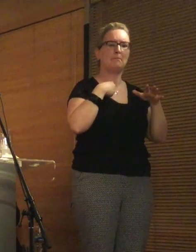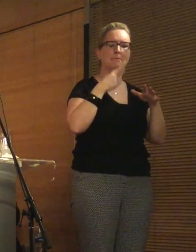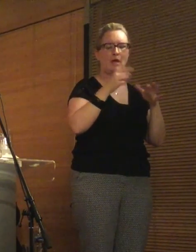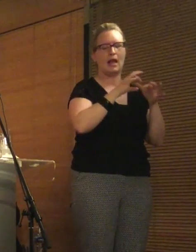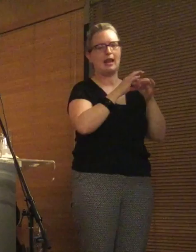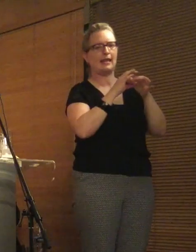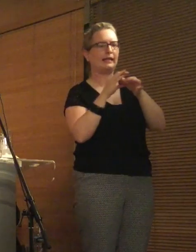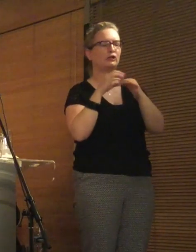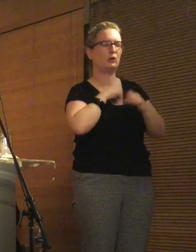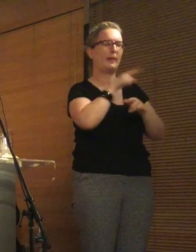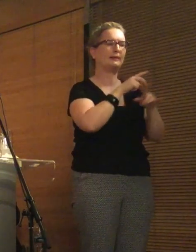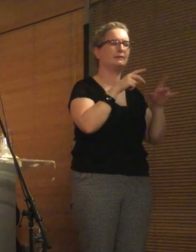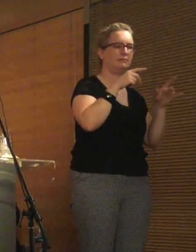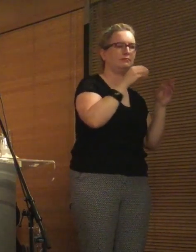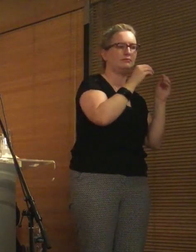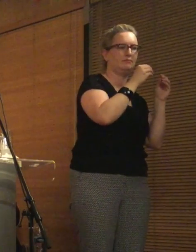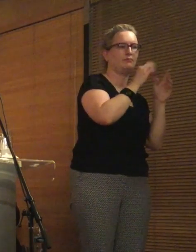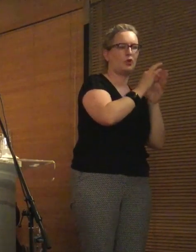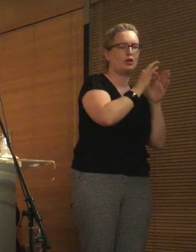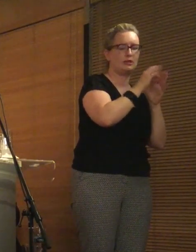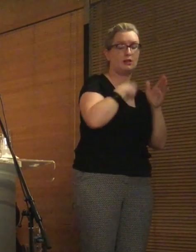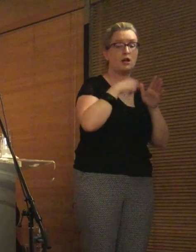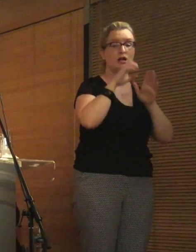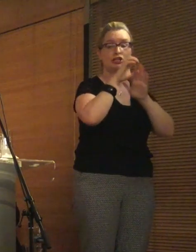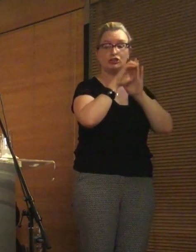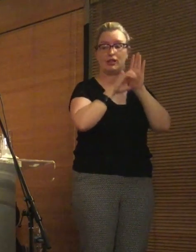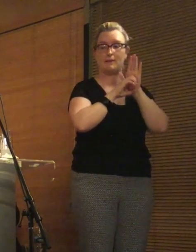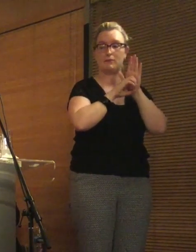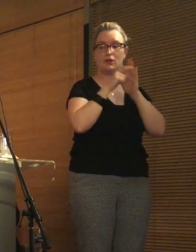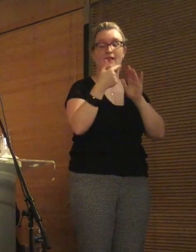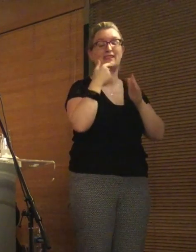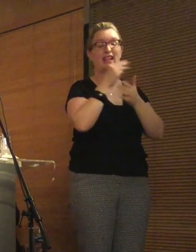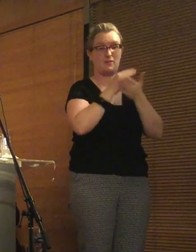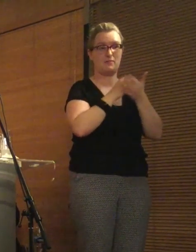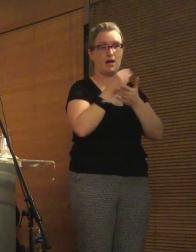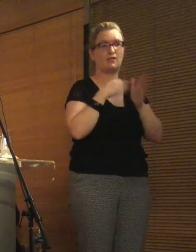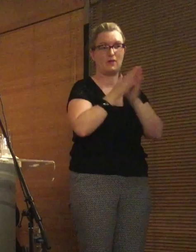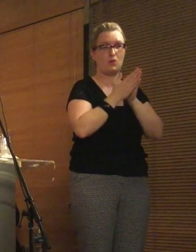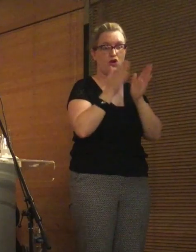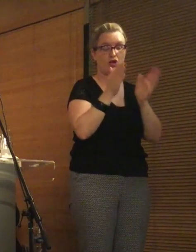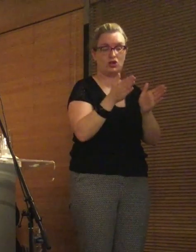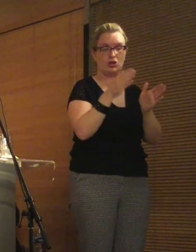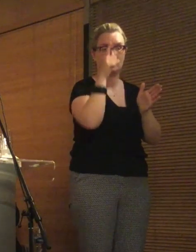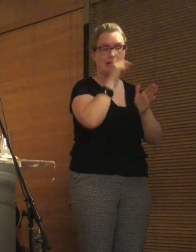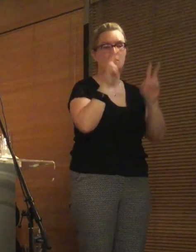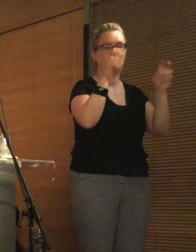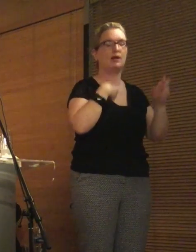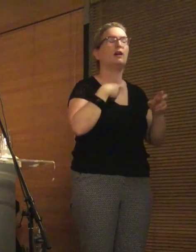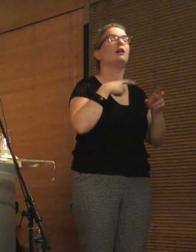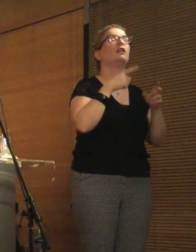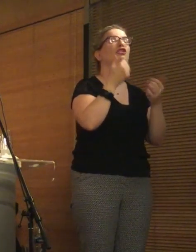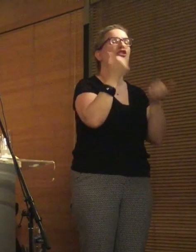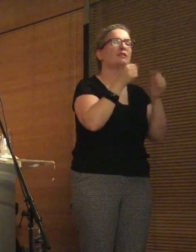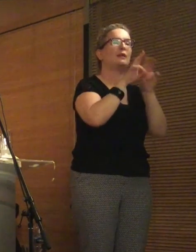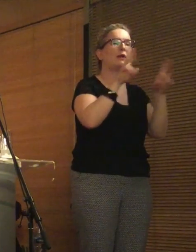that. It's in a chapter in the second part of the book as well. It's titled Justice, Equality and